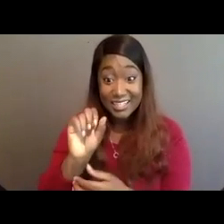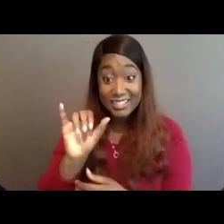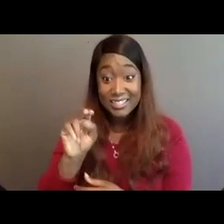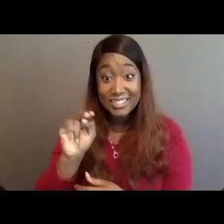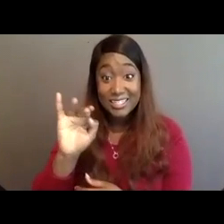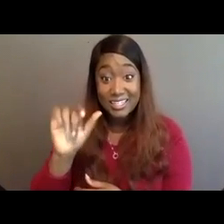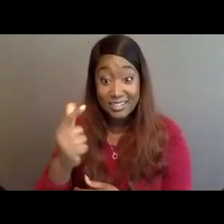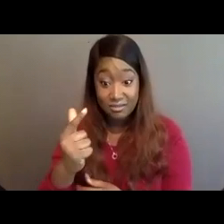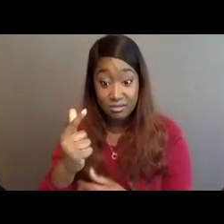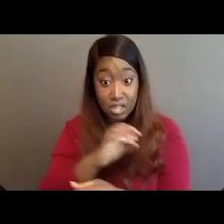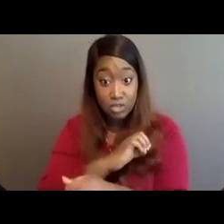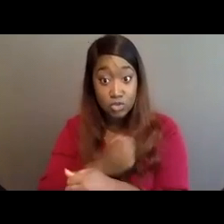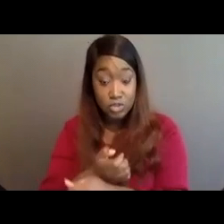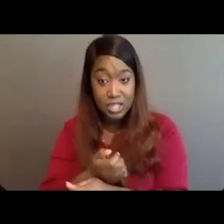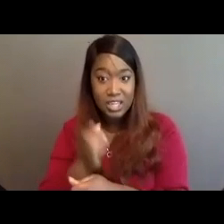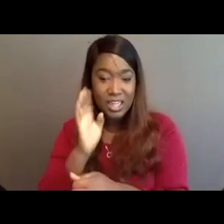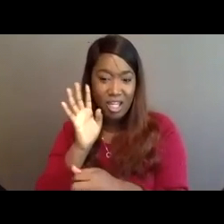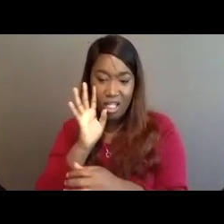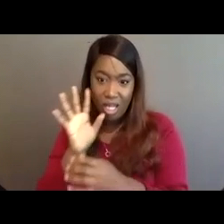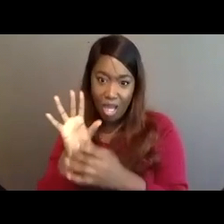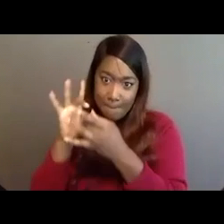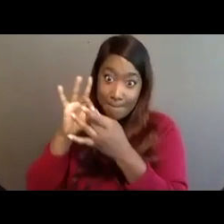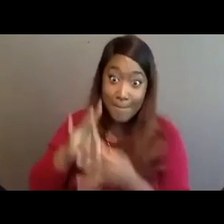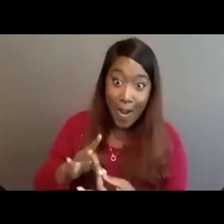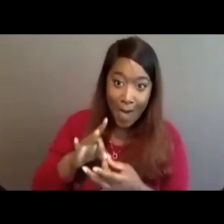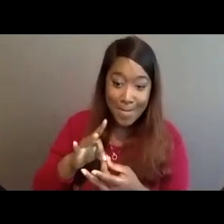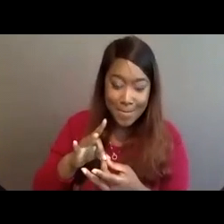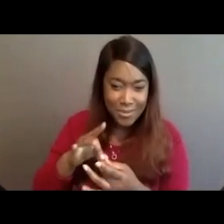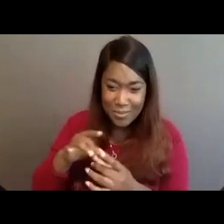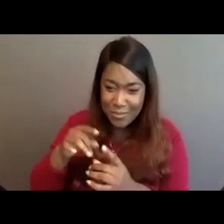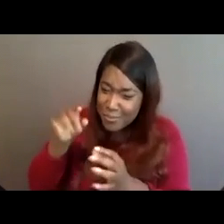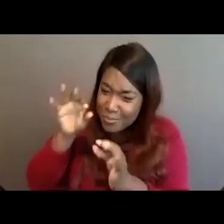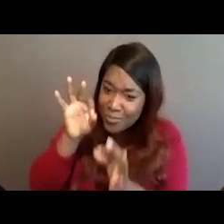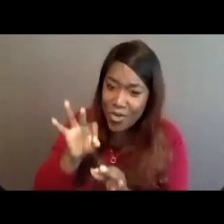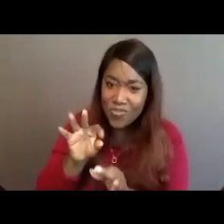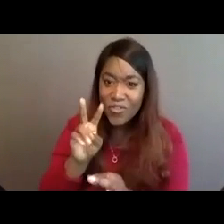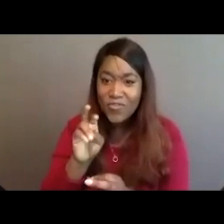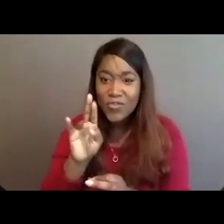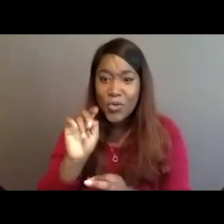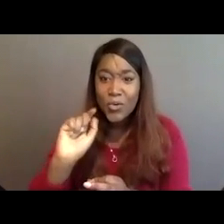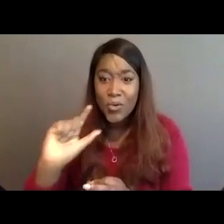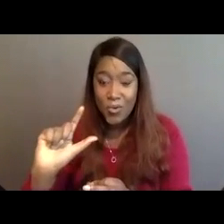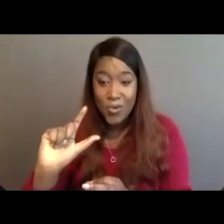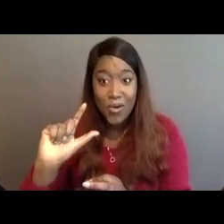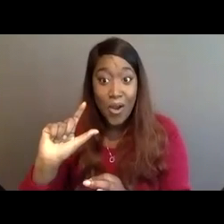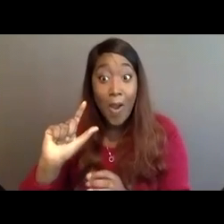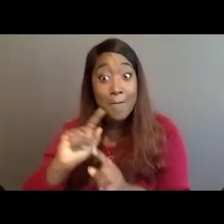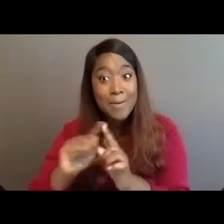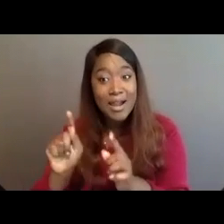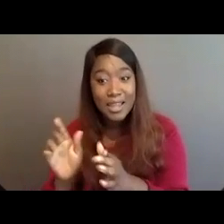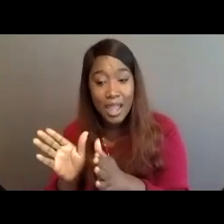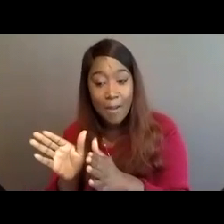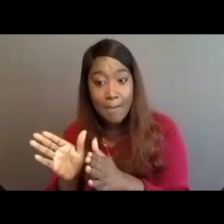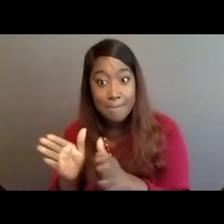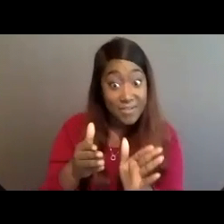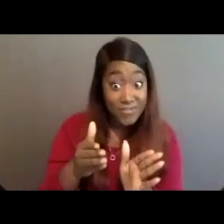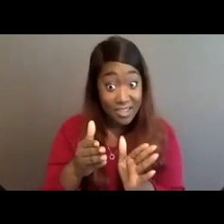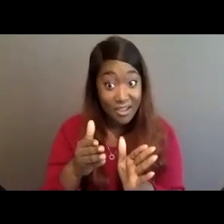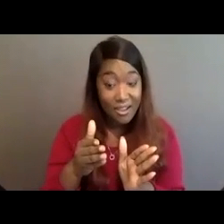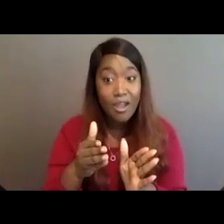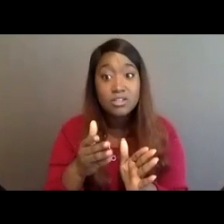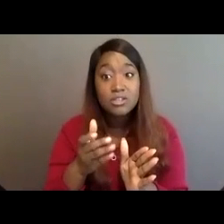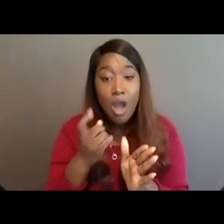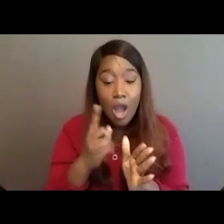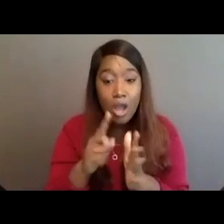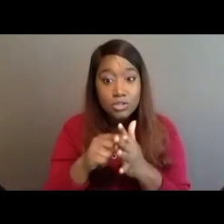perfect vertical, but can actually pivot, right? And begin